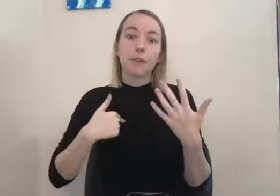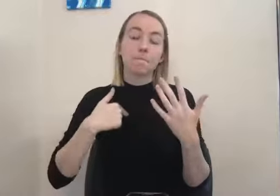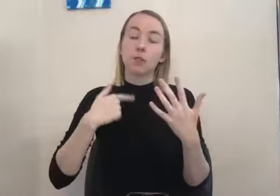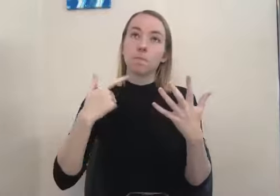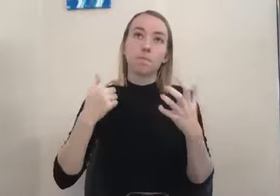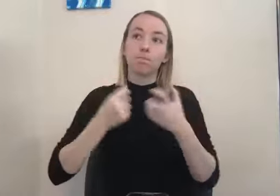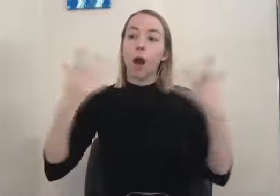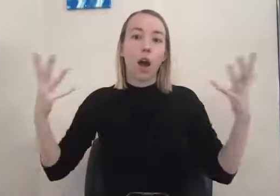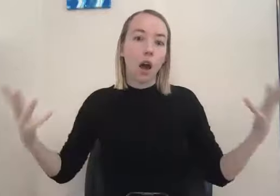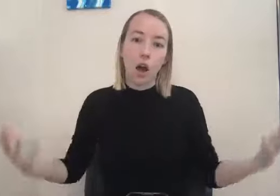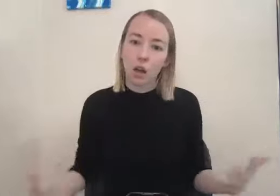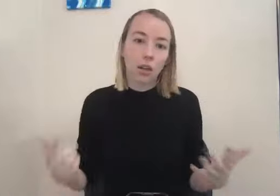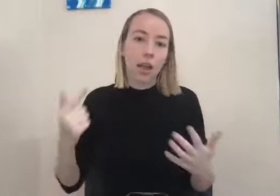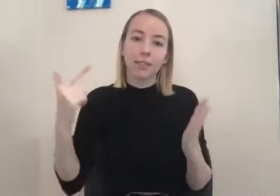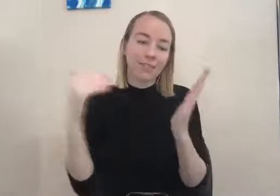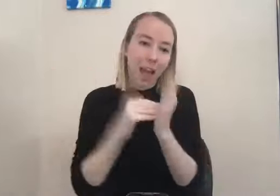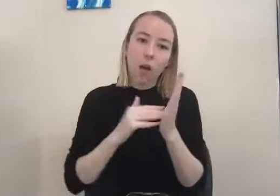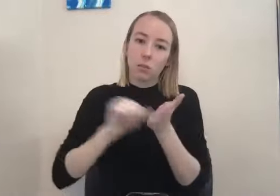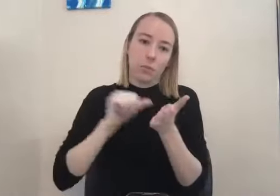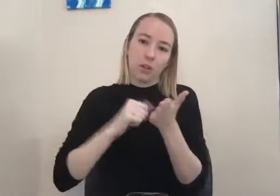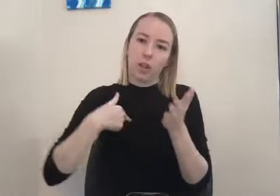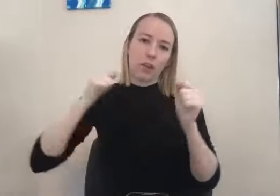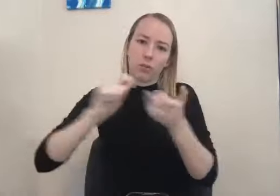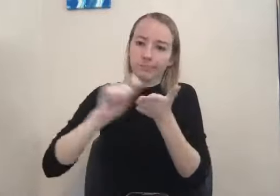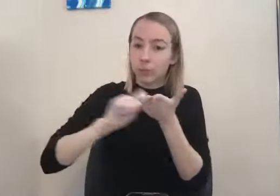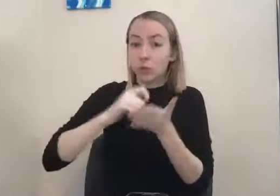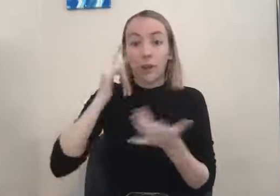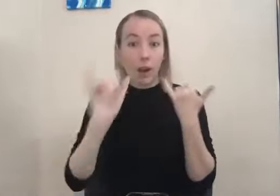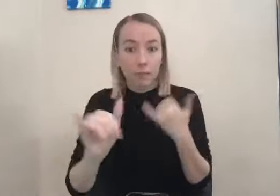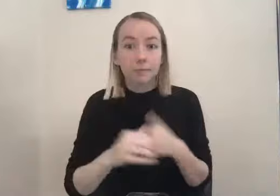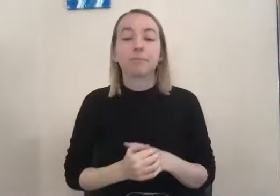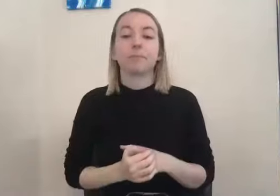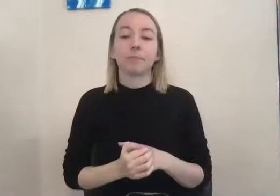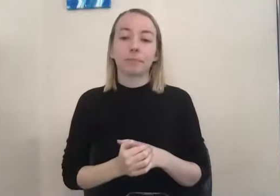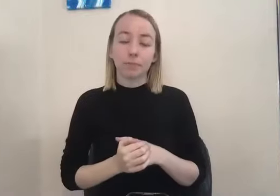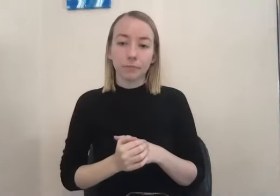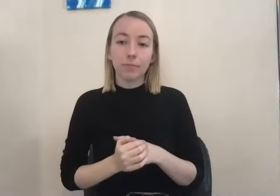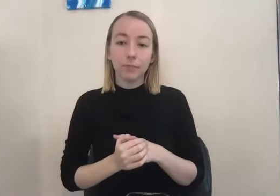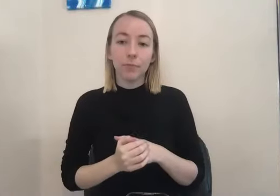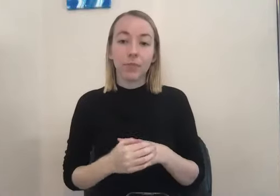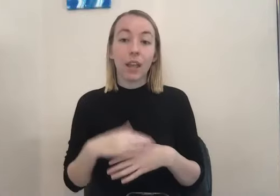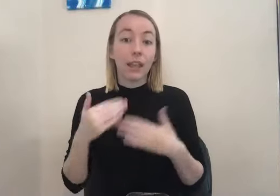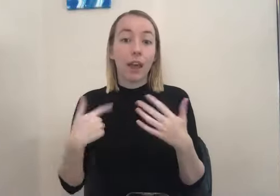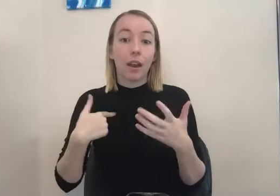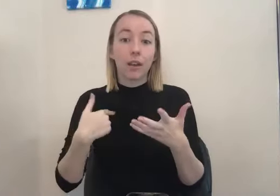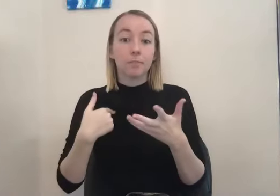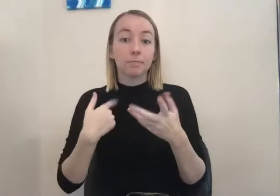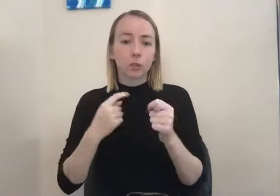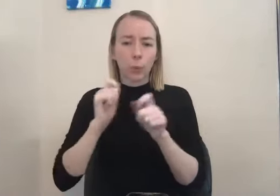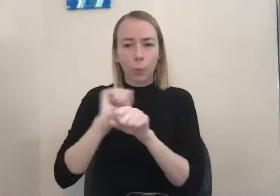I listed and analysed and I looked at my resentments and seen that I said to her, I've not got a resentment and I wrote 8